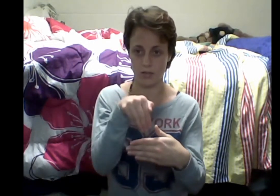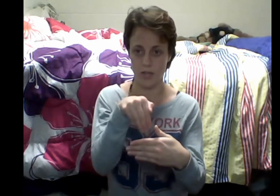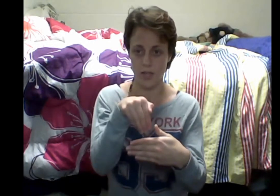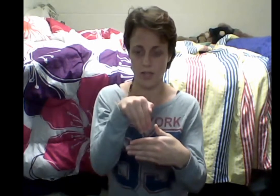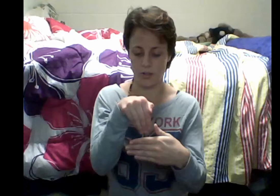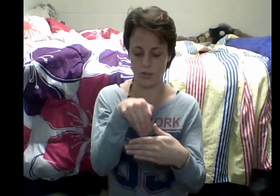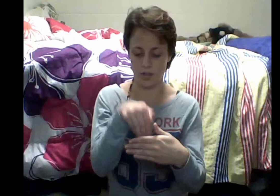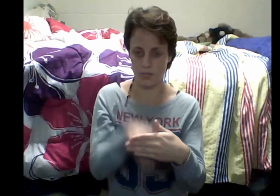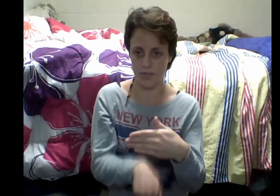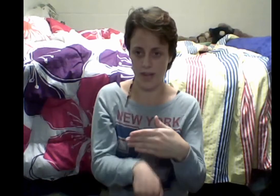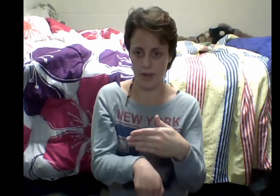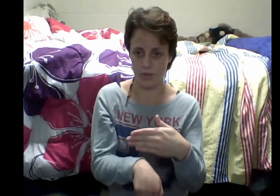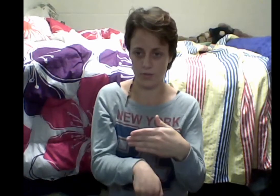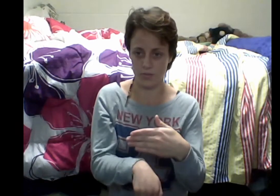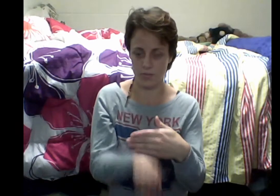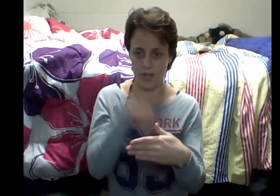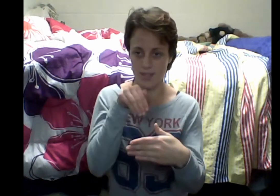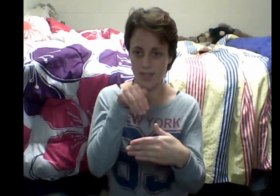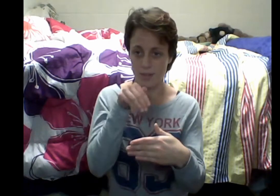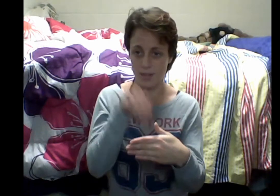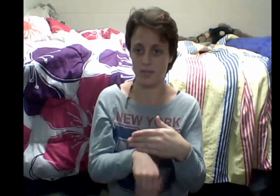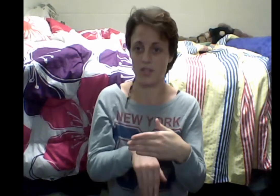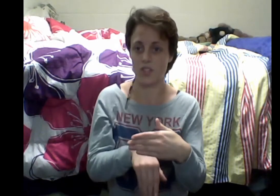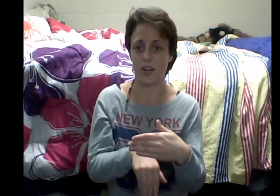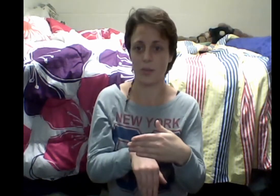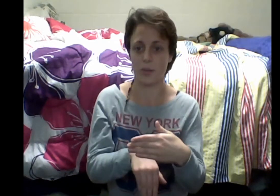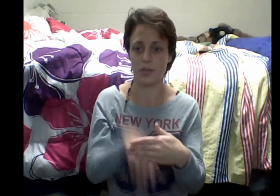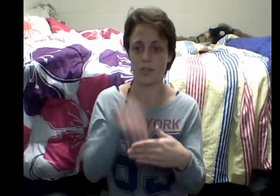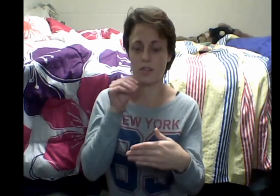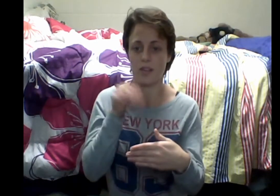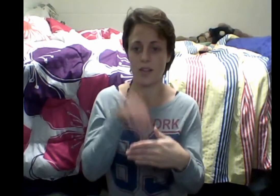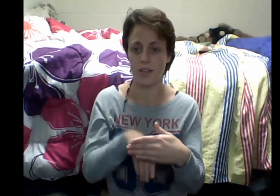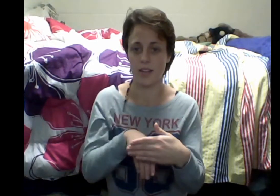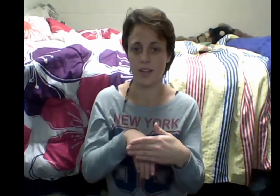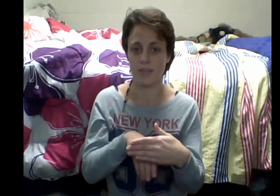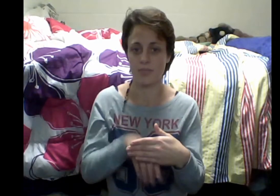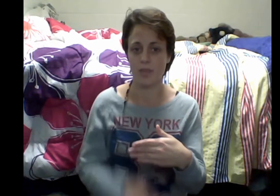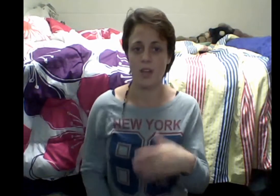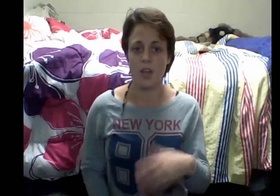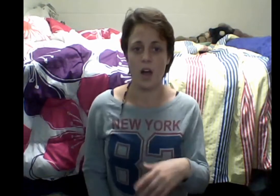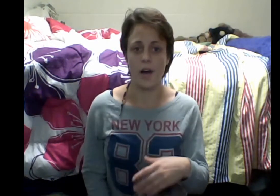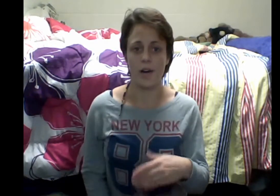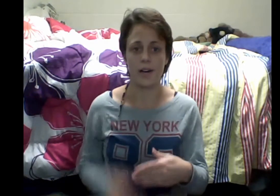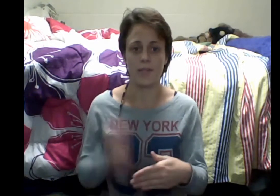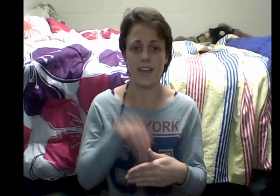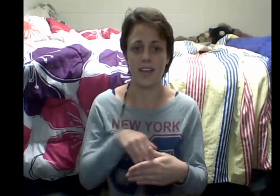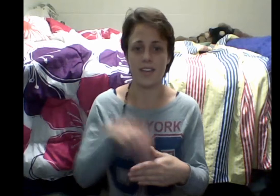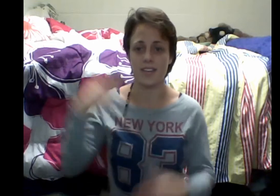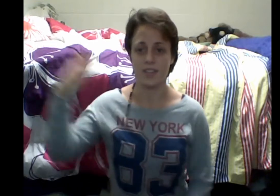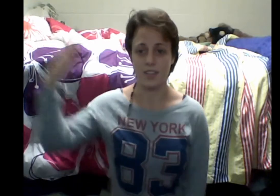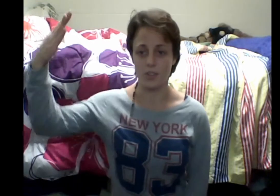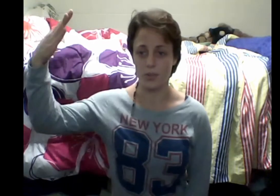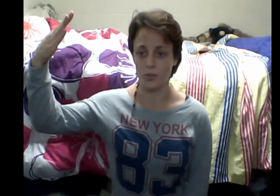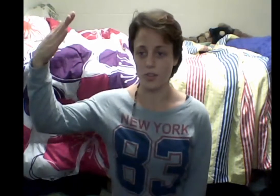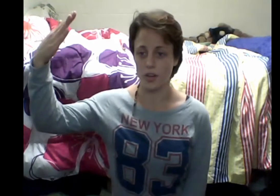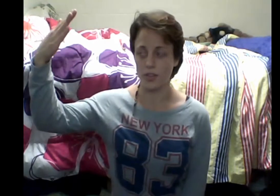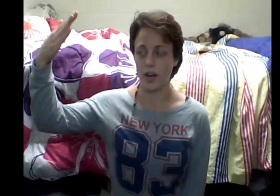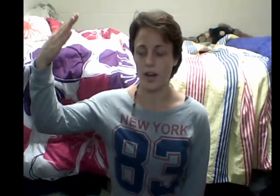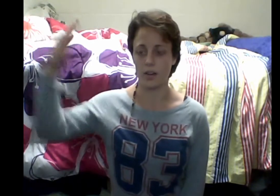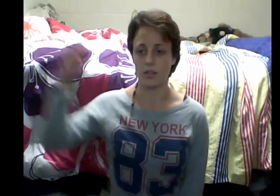Don't come down, because that means childbirth. Yeah. In you, talking to God,